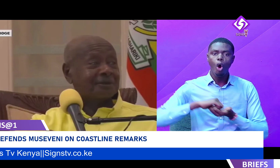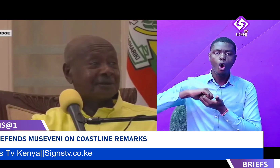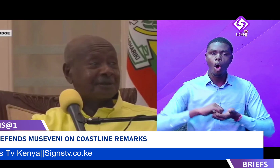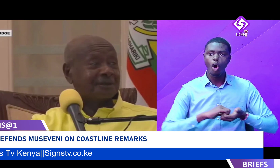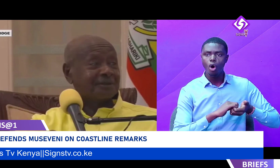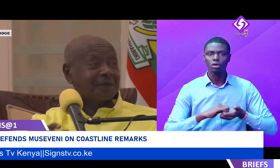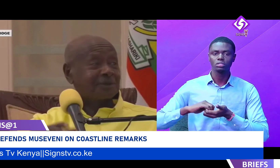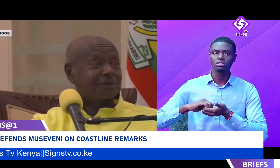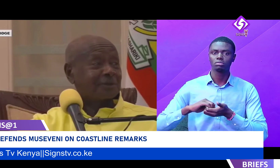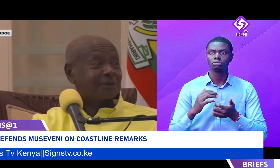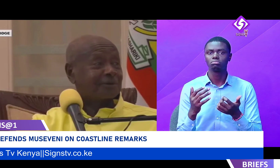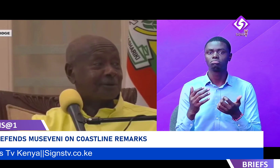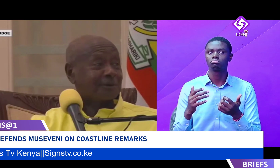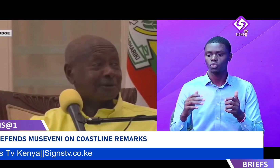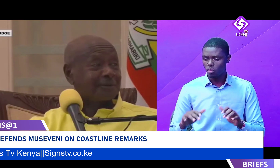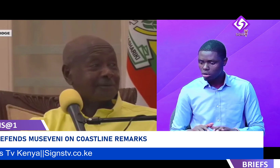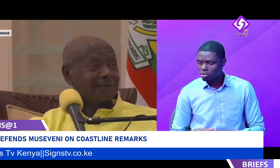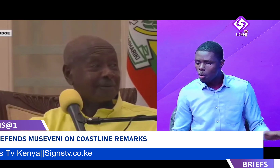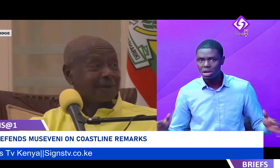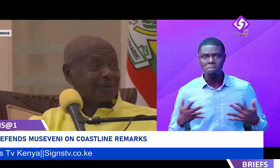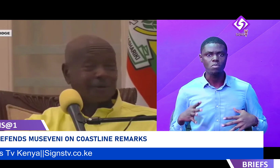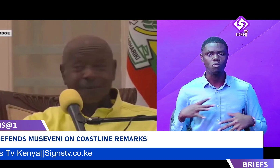the flats on the ground floor, that the compound